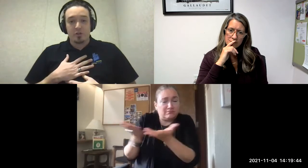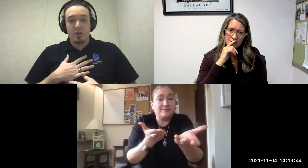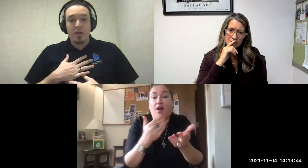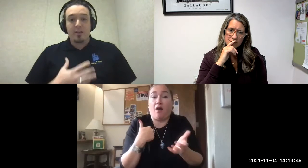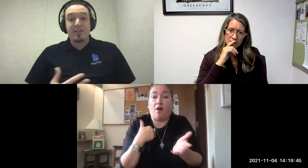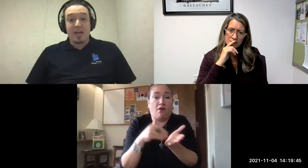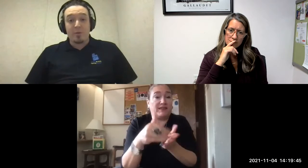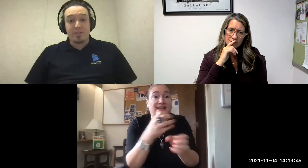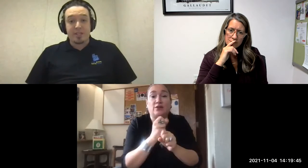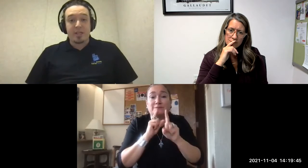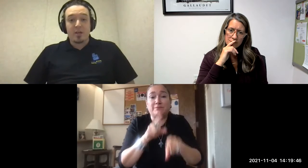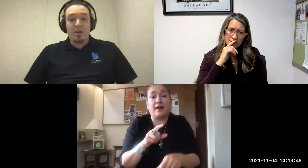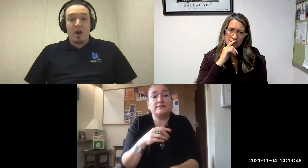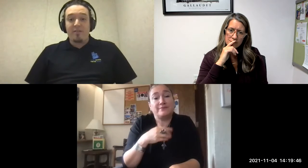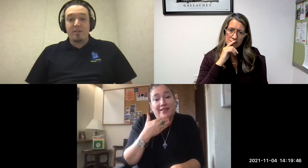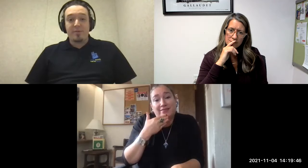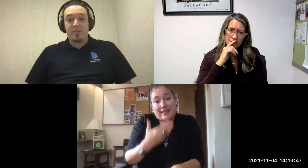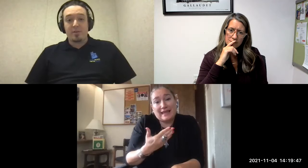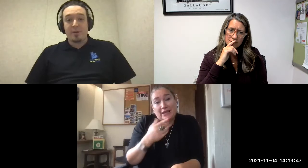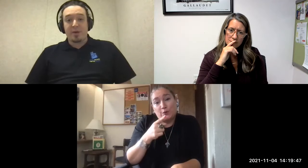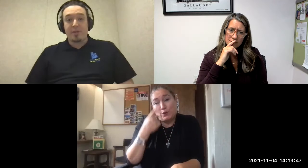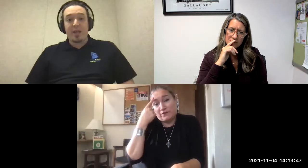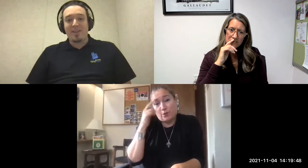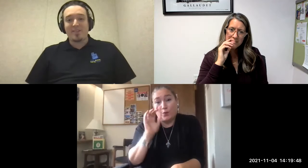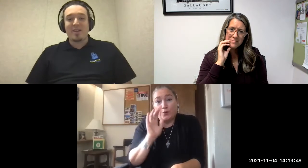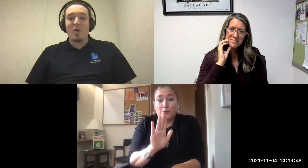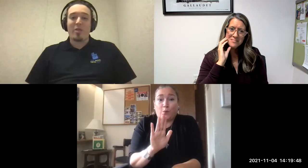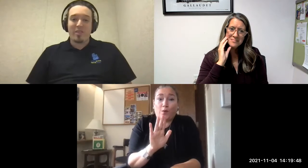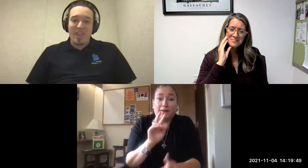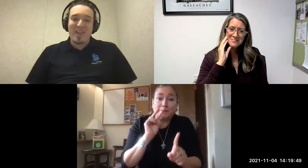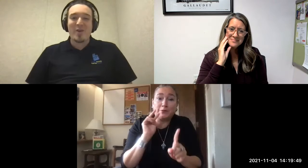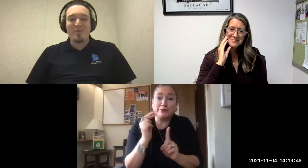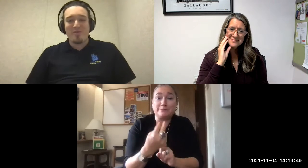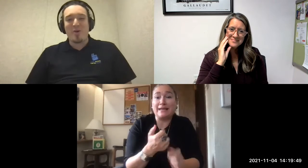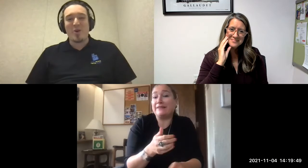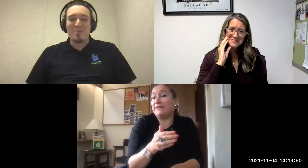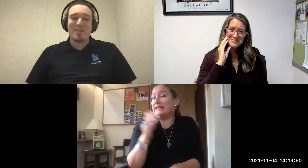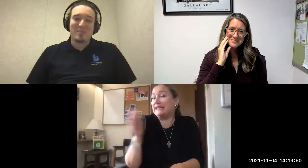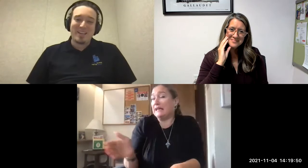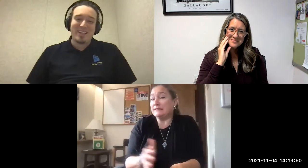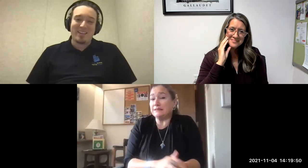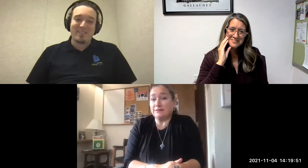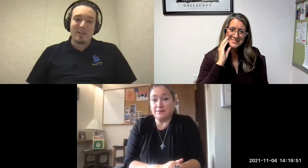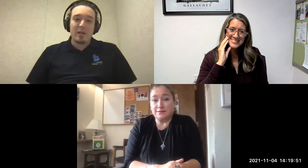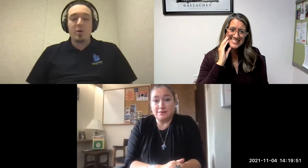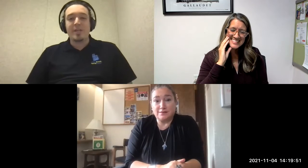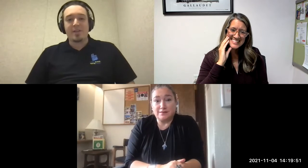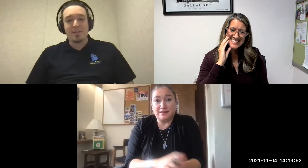professional, the things that I would see. Oftentimes the response I would get is, oh, thank you for your perspective. Who's next?